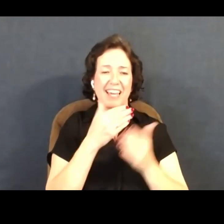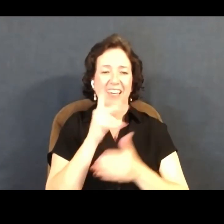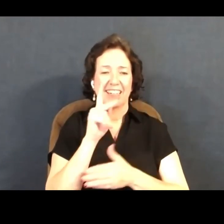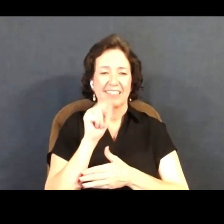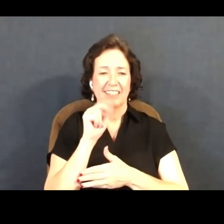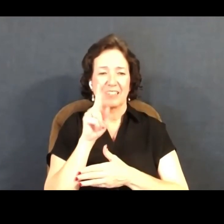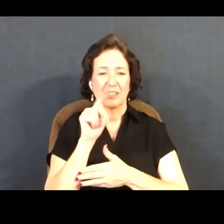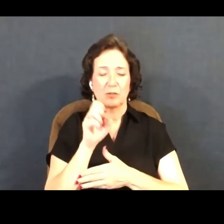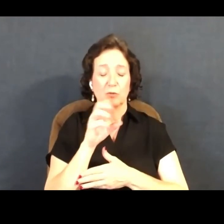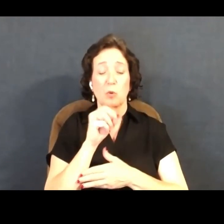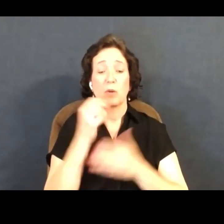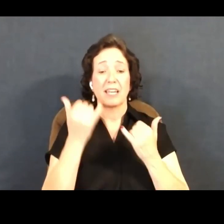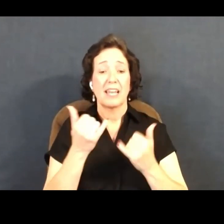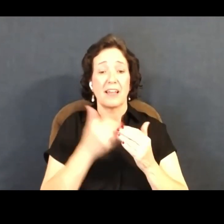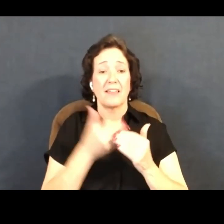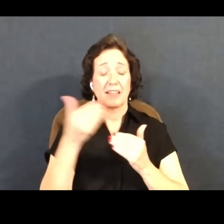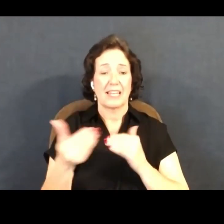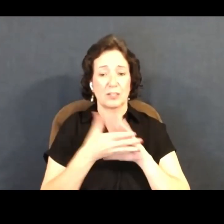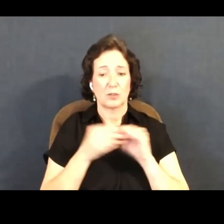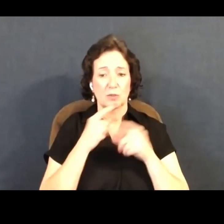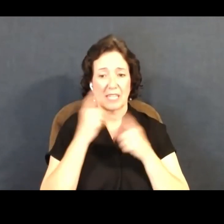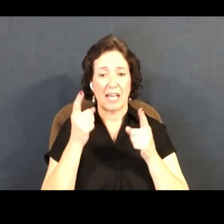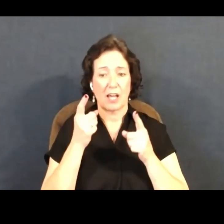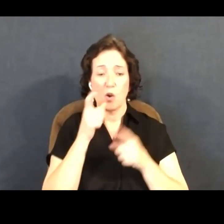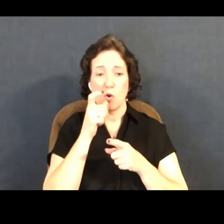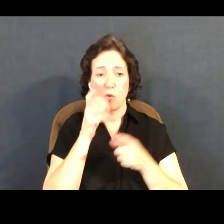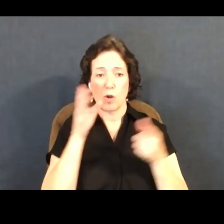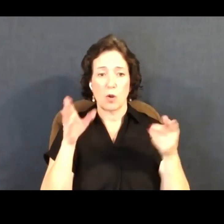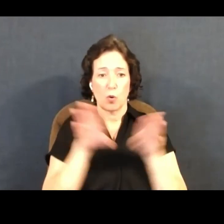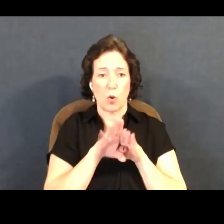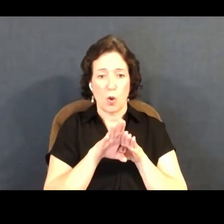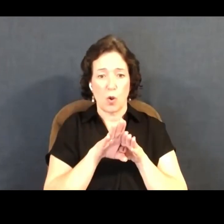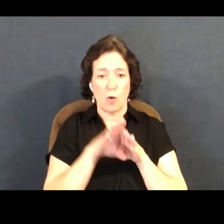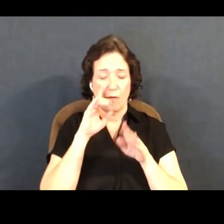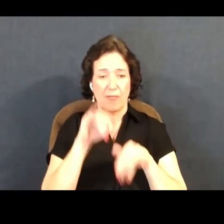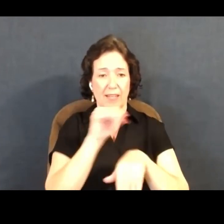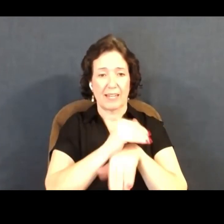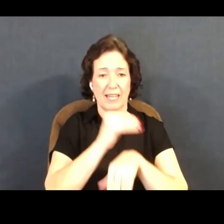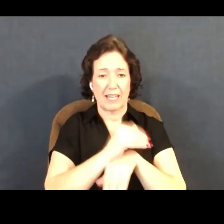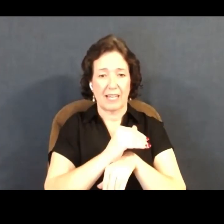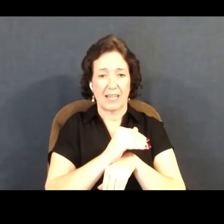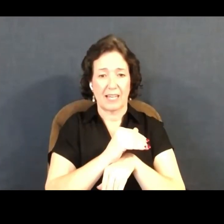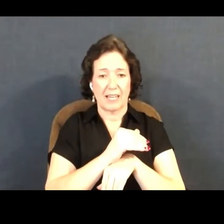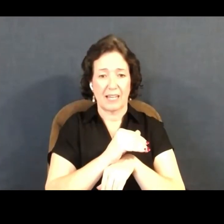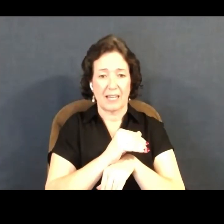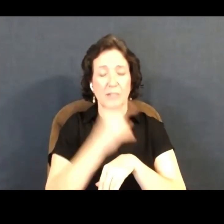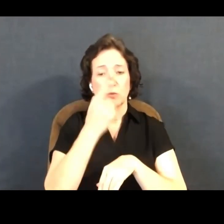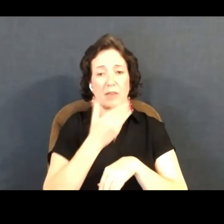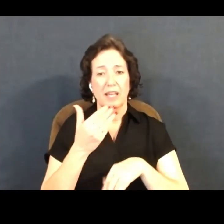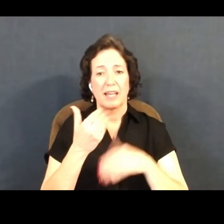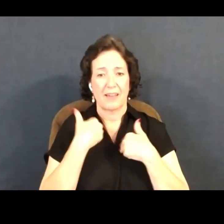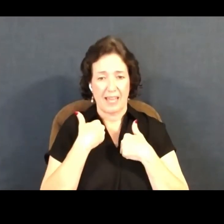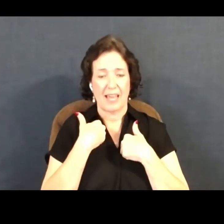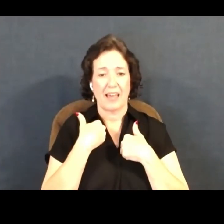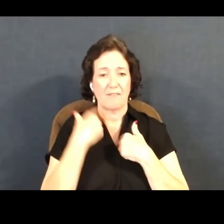Now we come to our next storyteller who will close us out for the evening. It's one thing to